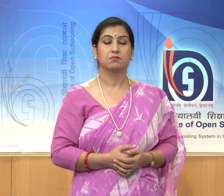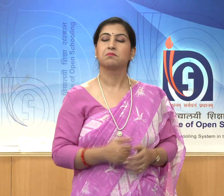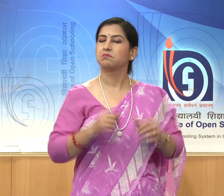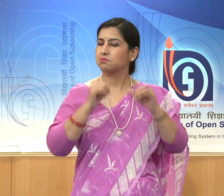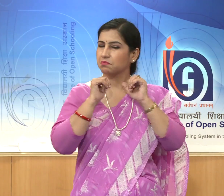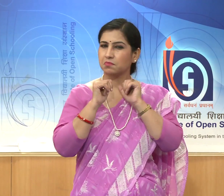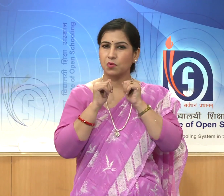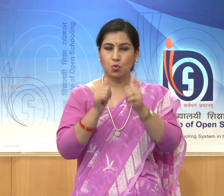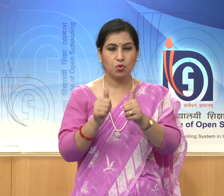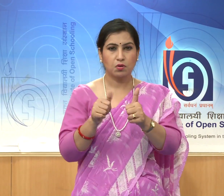are of